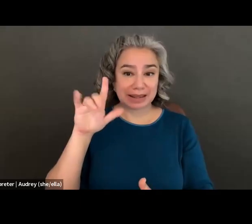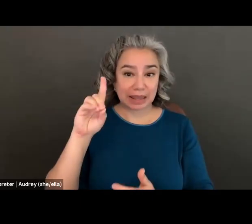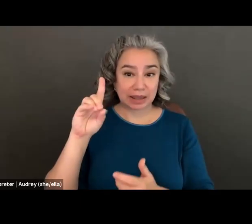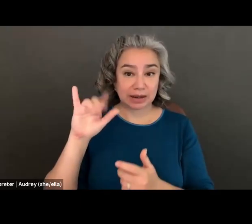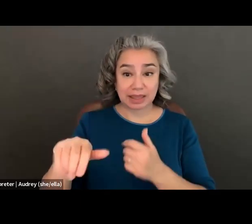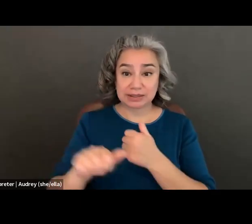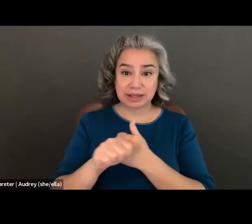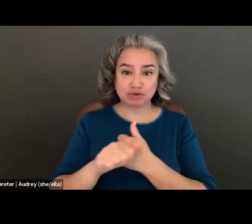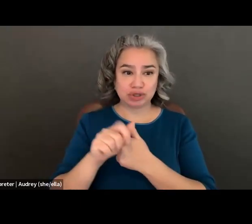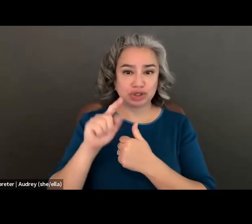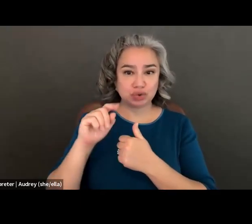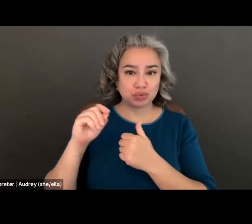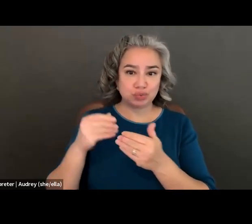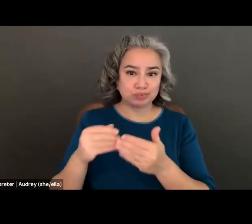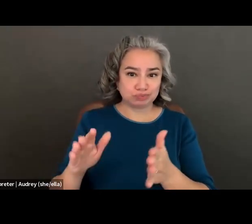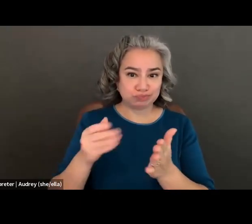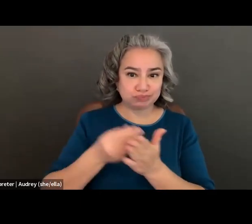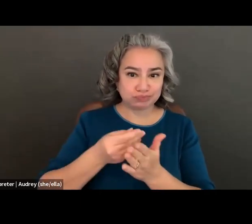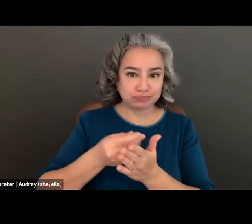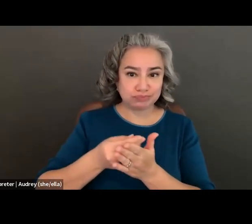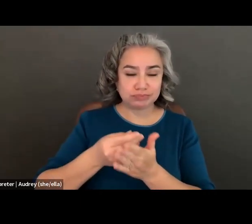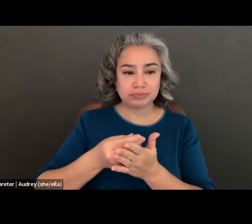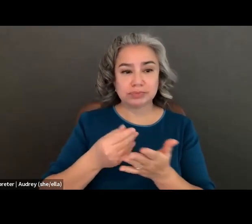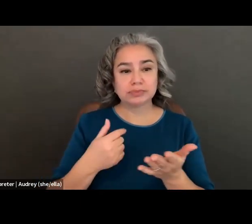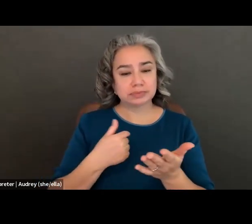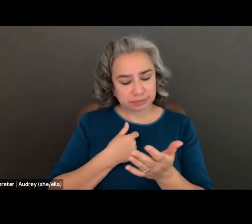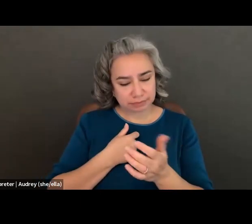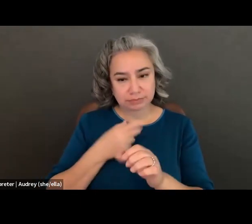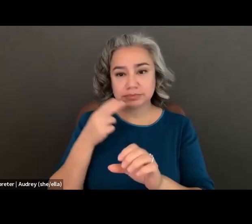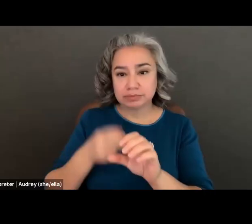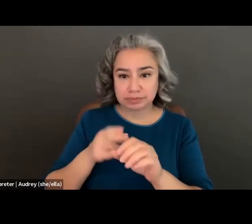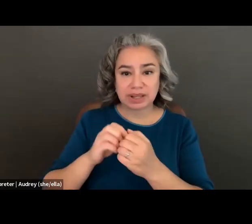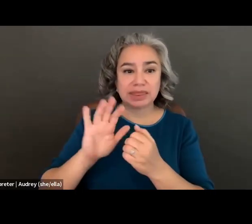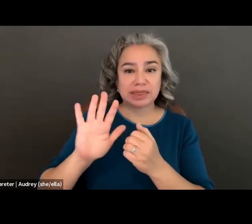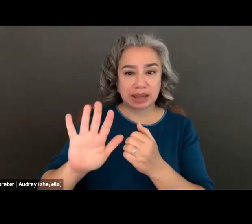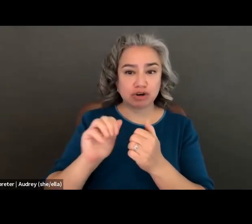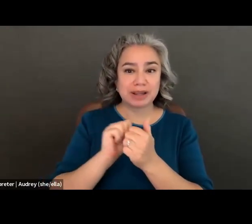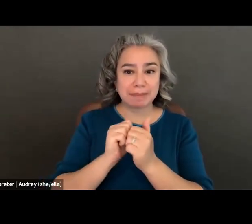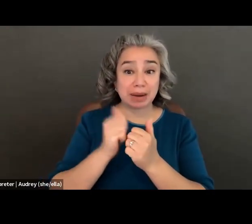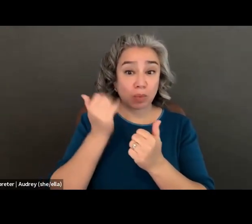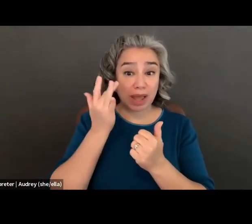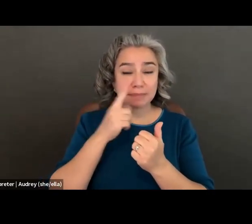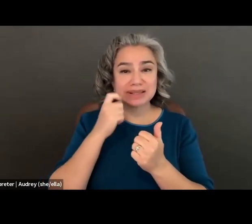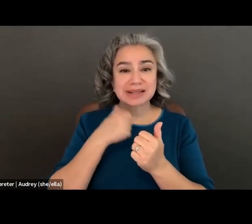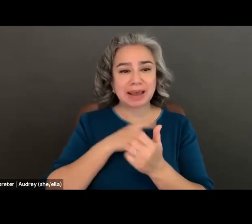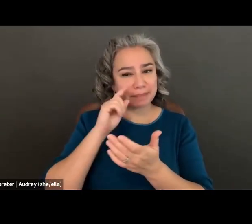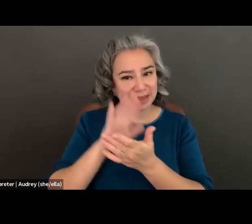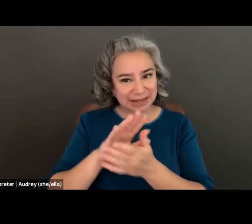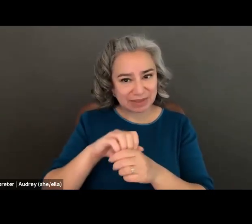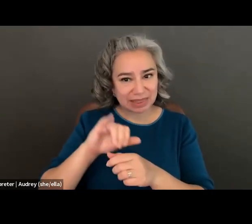being defunded. I participate in their campaign because I believe in our cause,